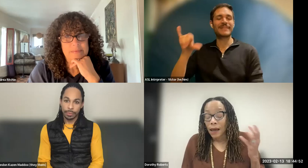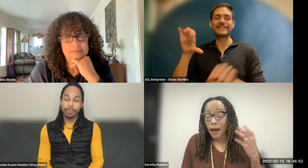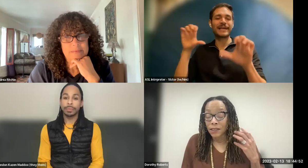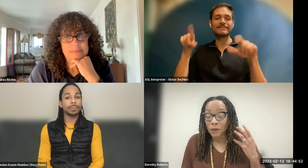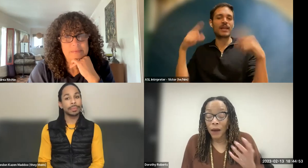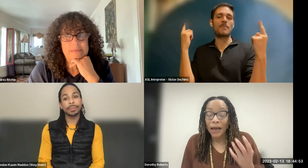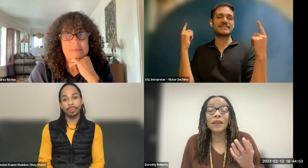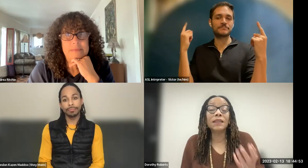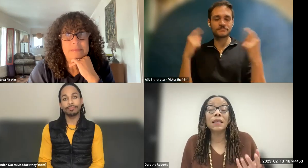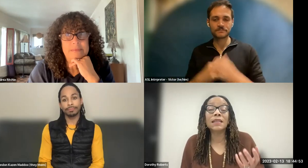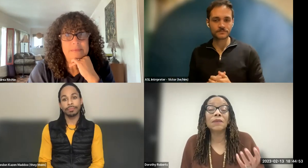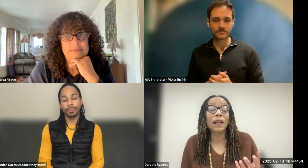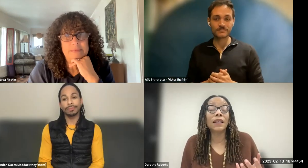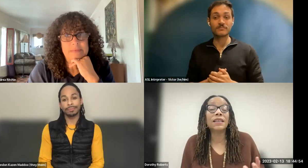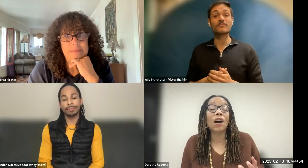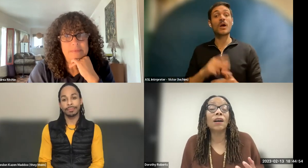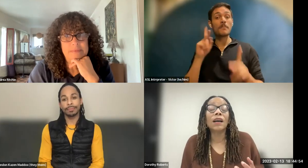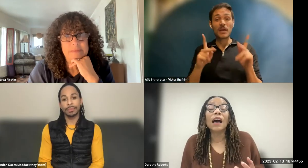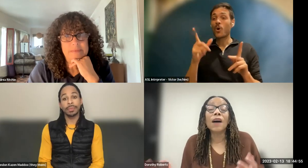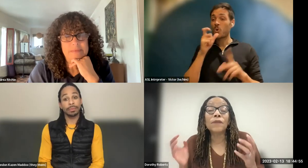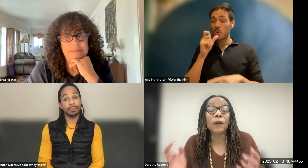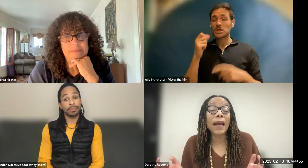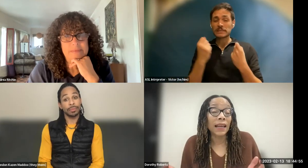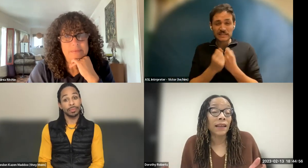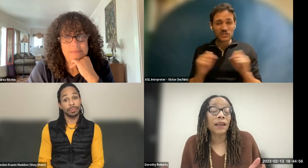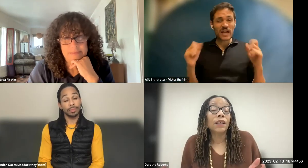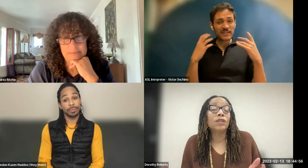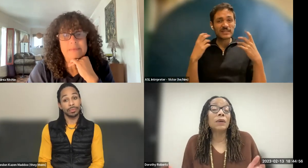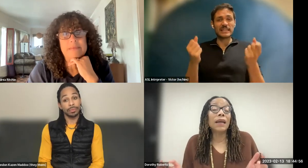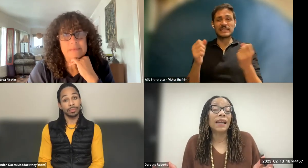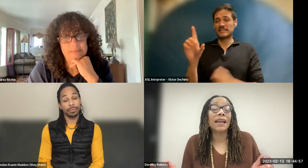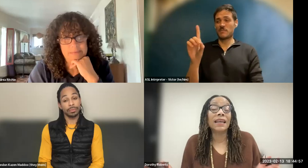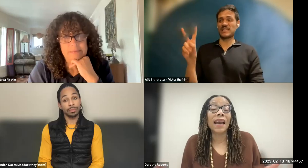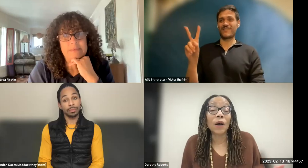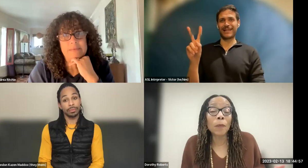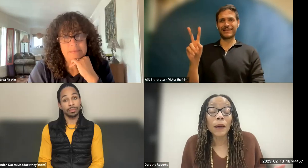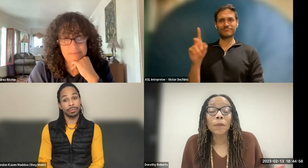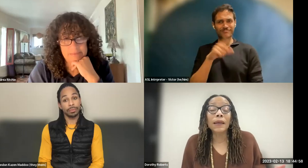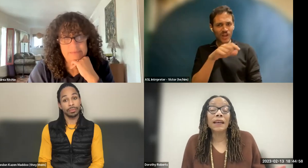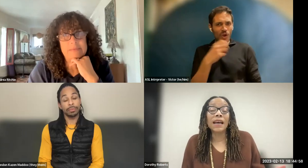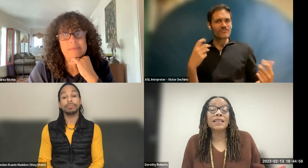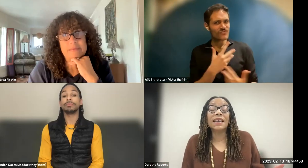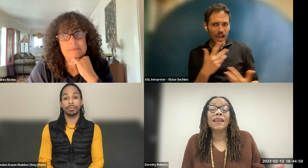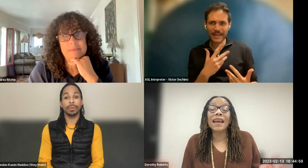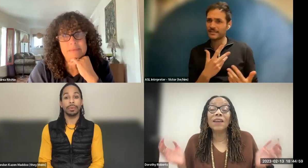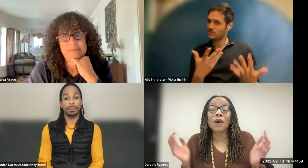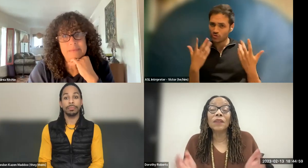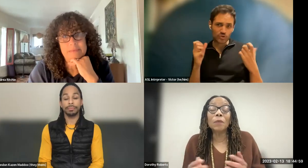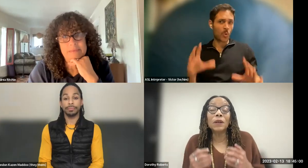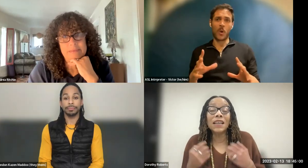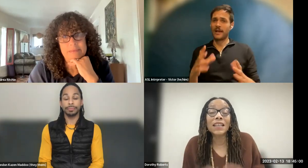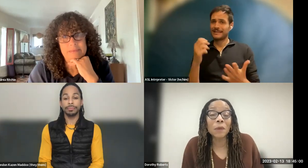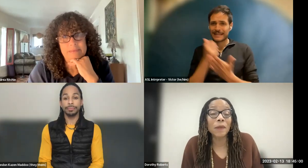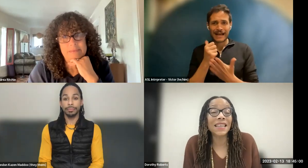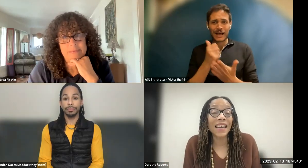are surviving domestic violence are afraid to get any help because they know